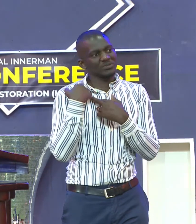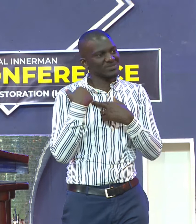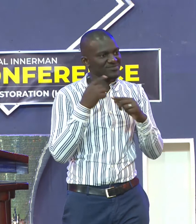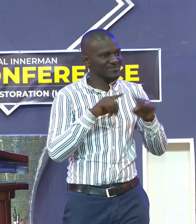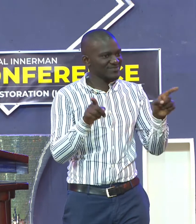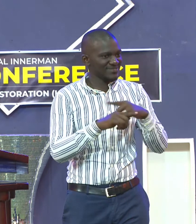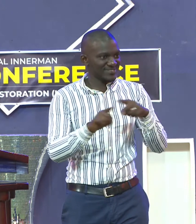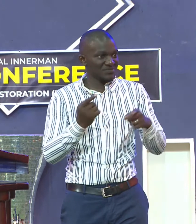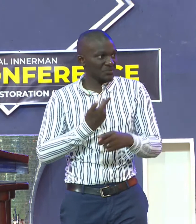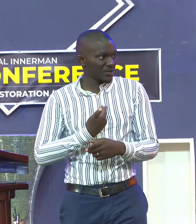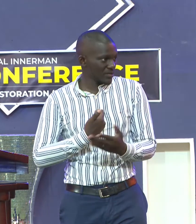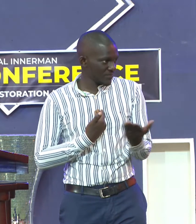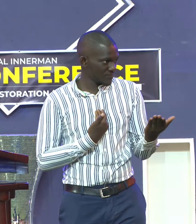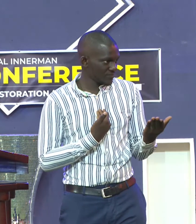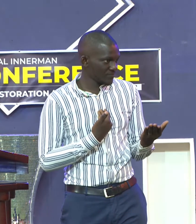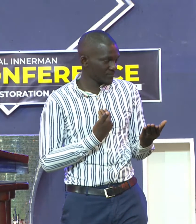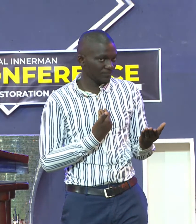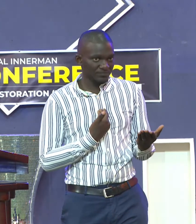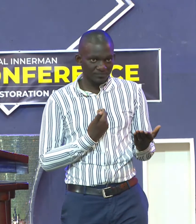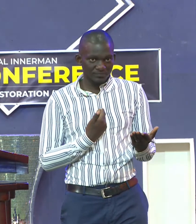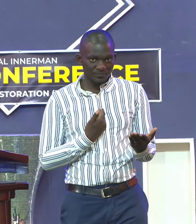Because of the great responsibilities they have,